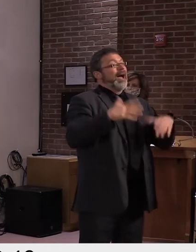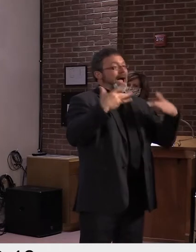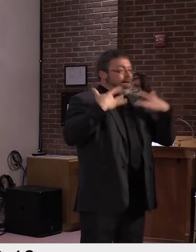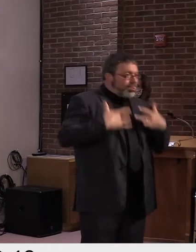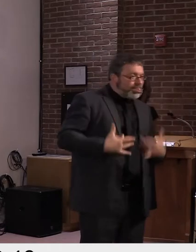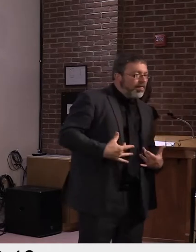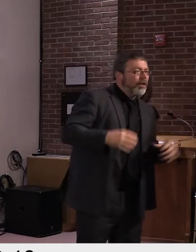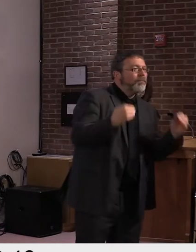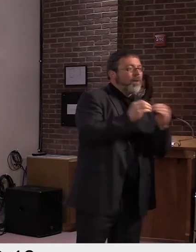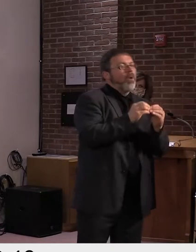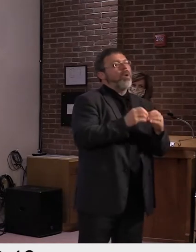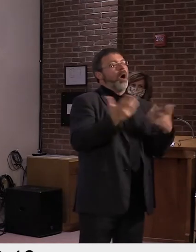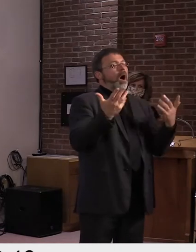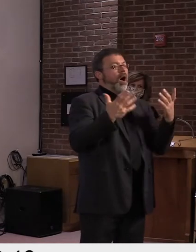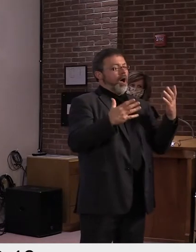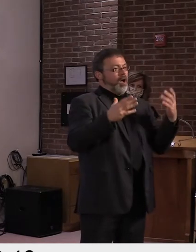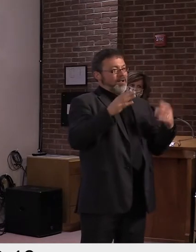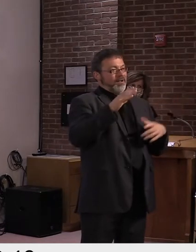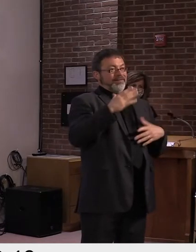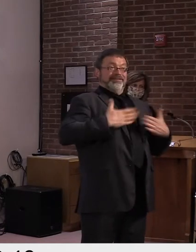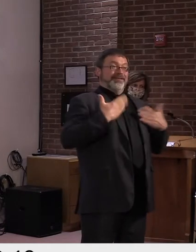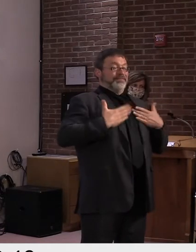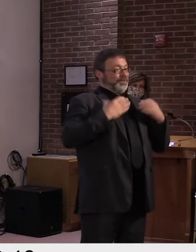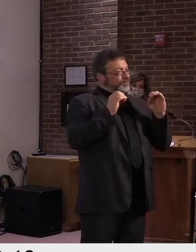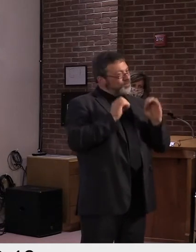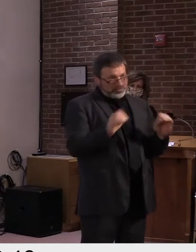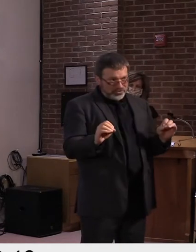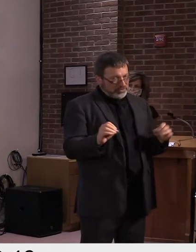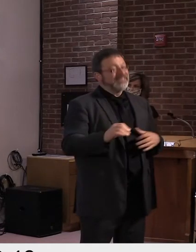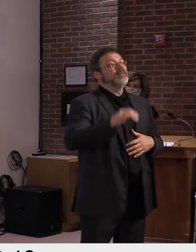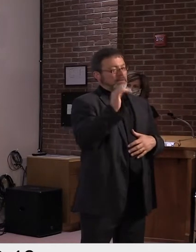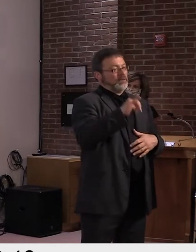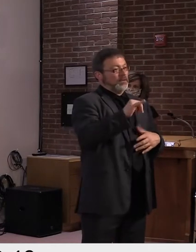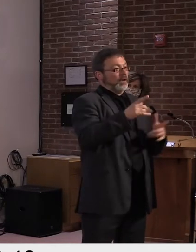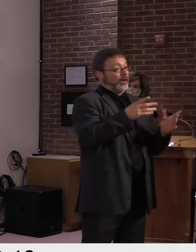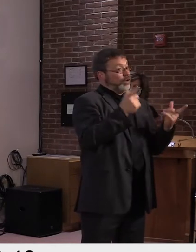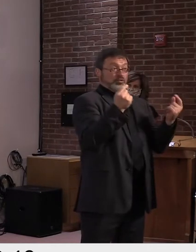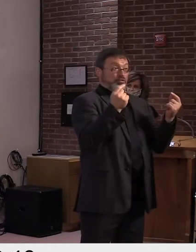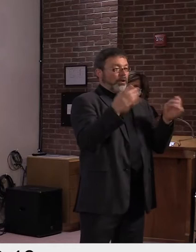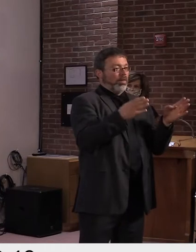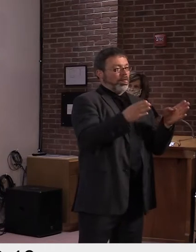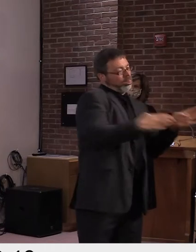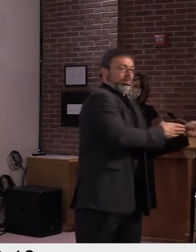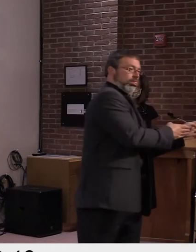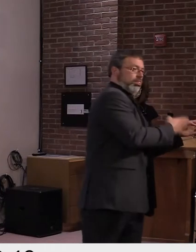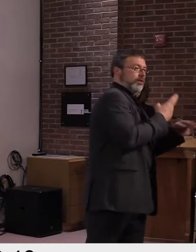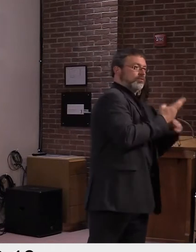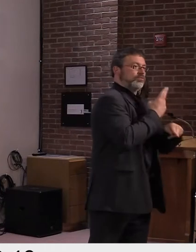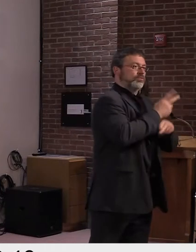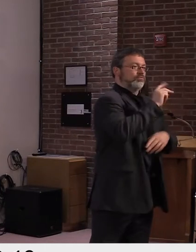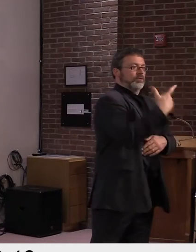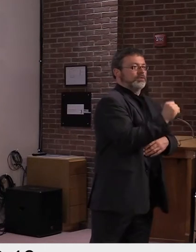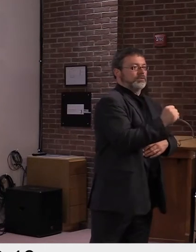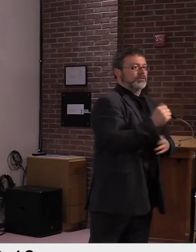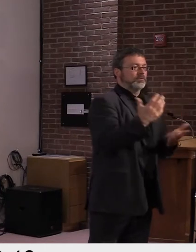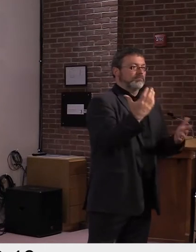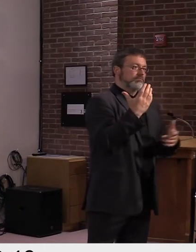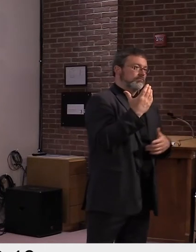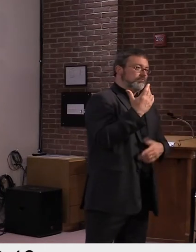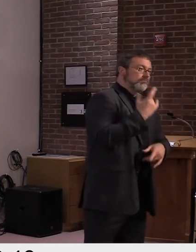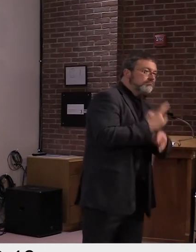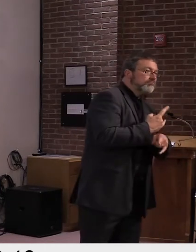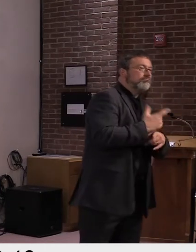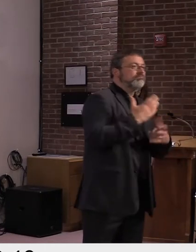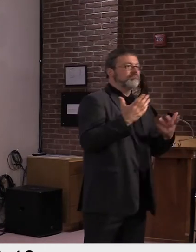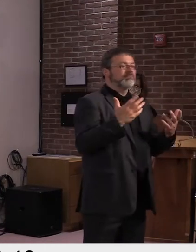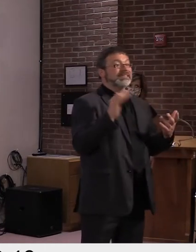people who use injection drugs often are living in a very isolated way.